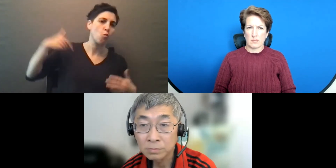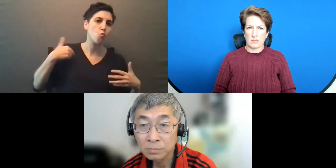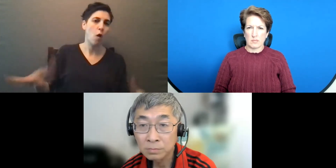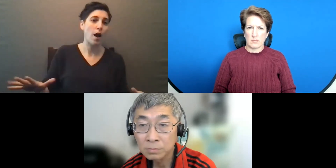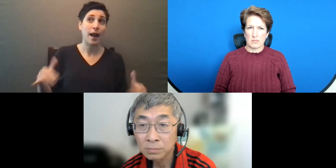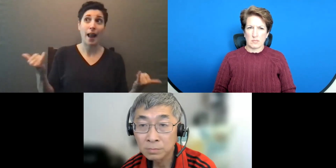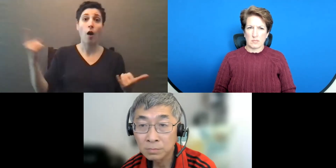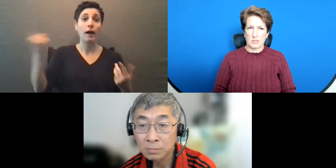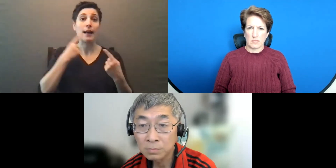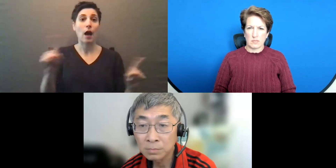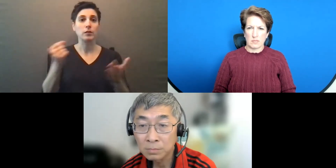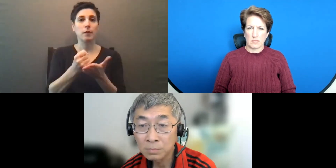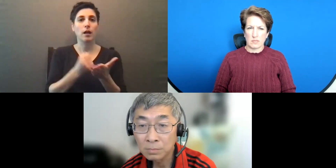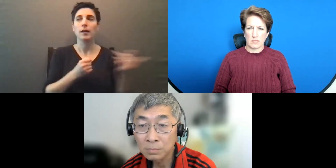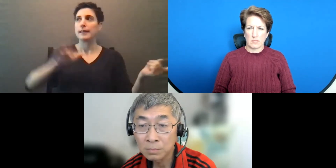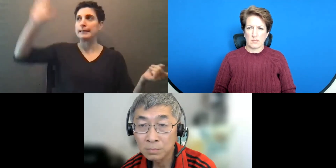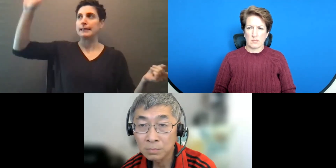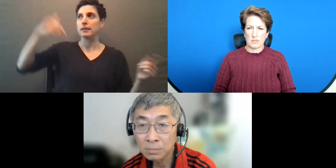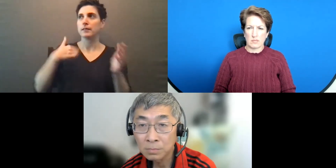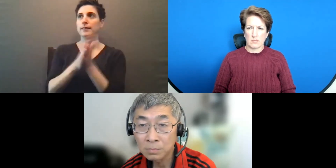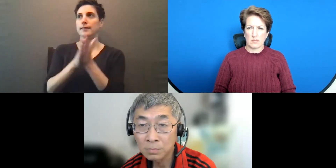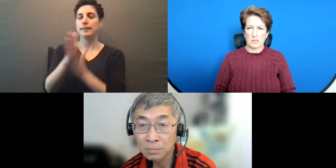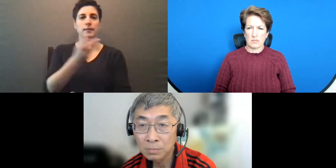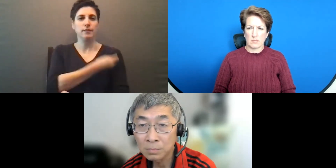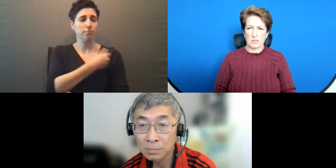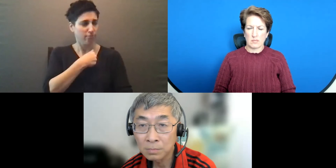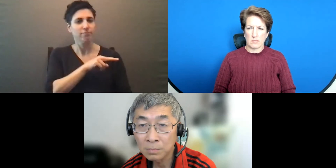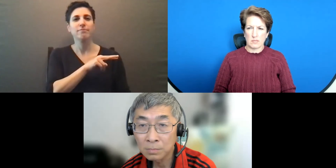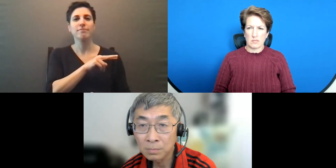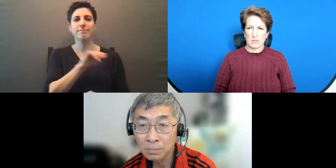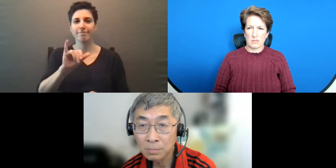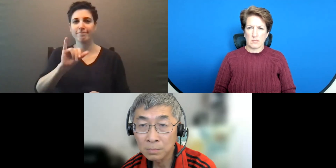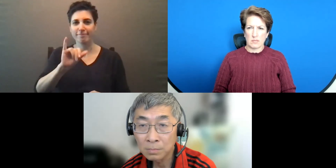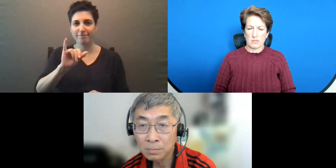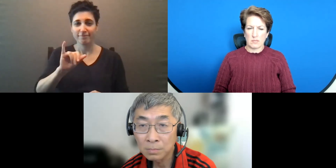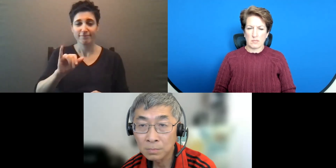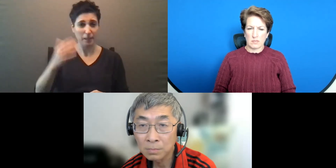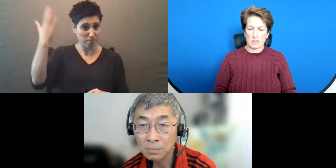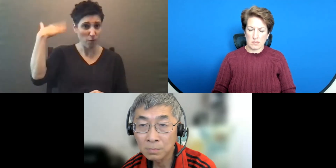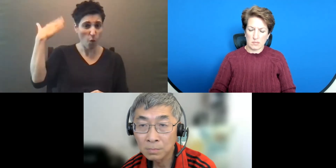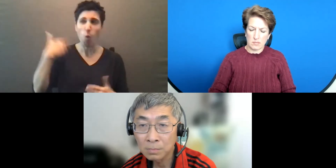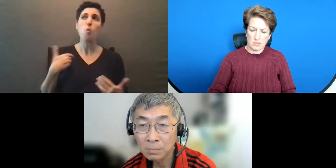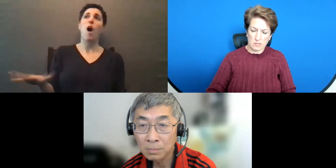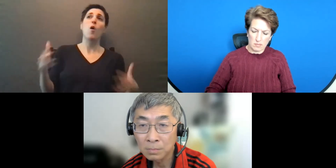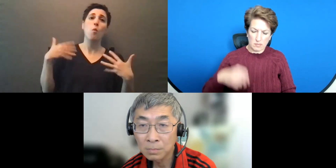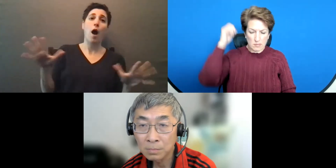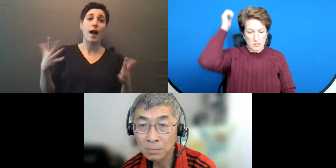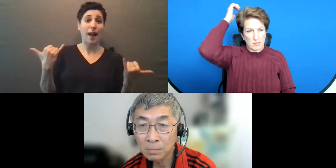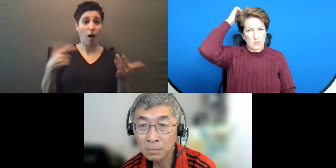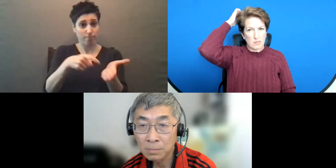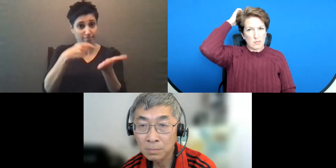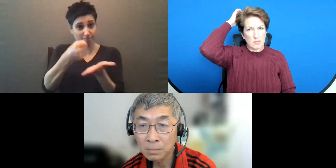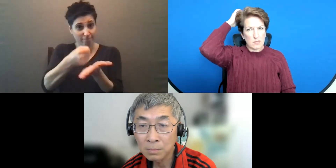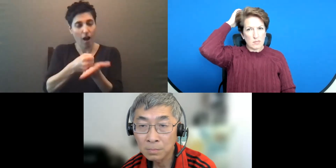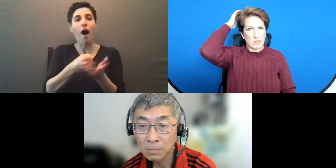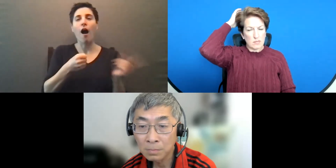and people was ready to take information. Whoever did not take a vaccine, they was coming to take. Like I have my